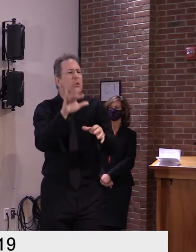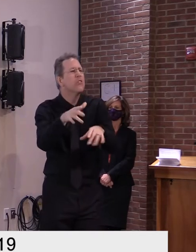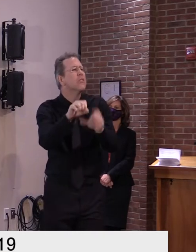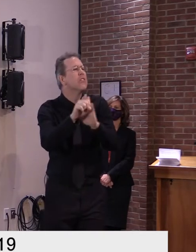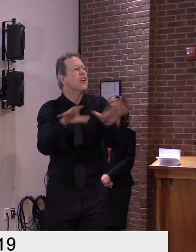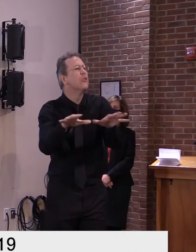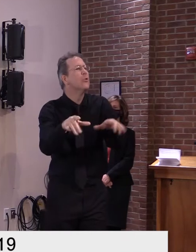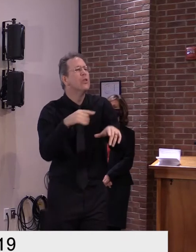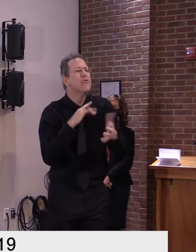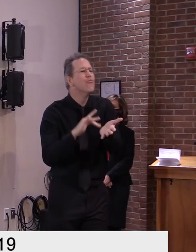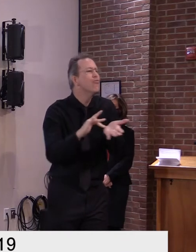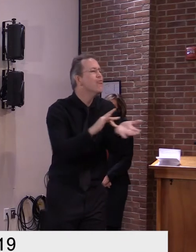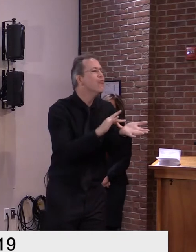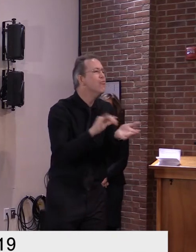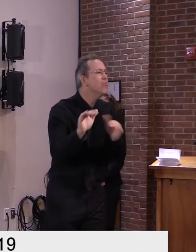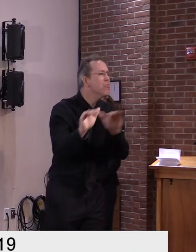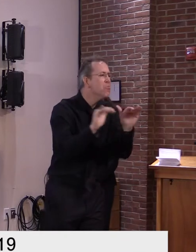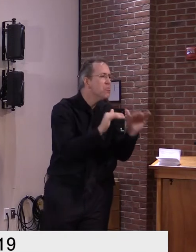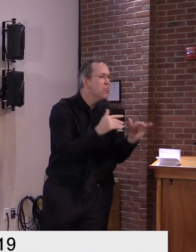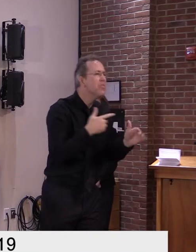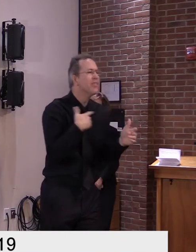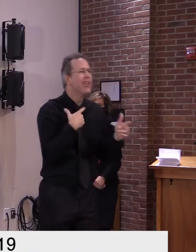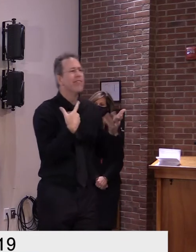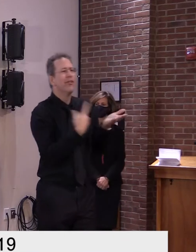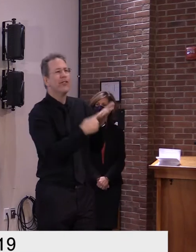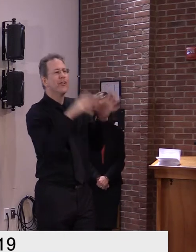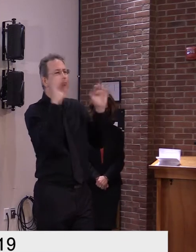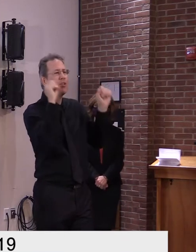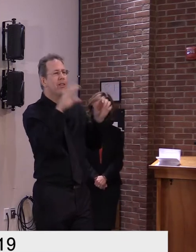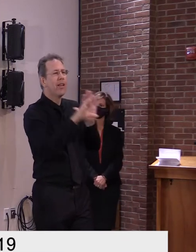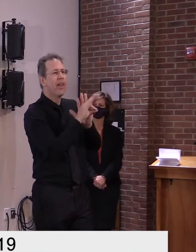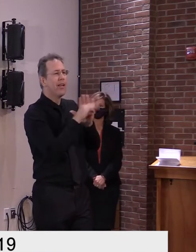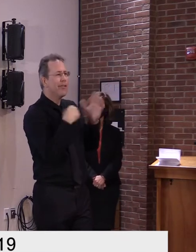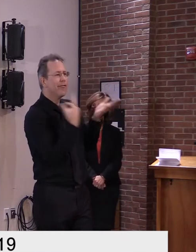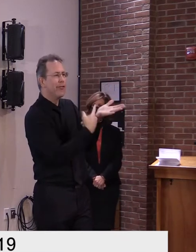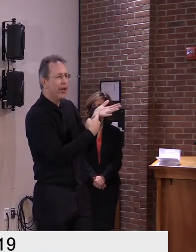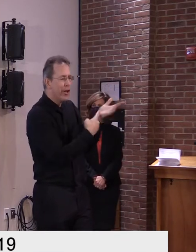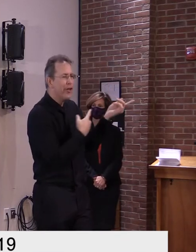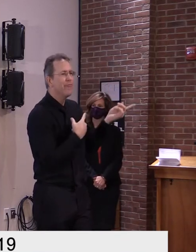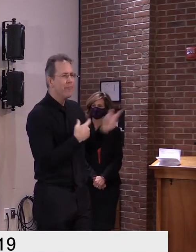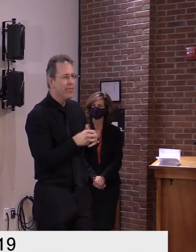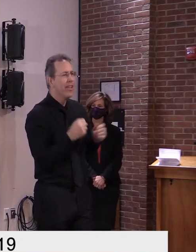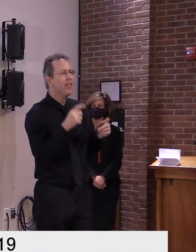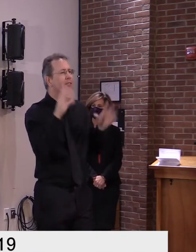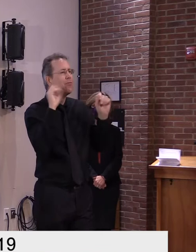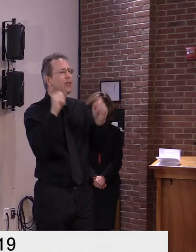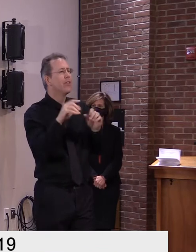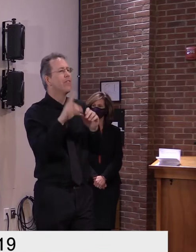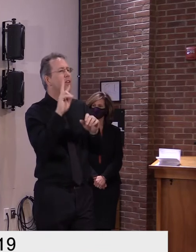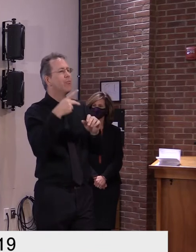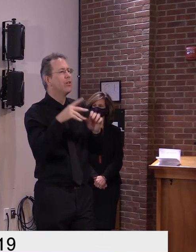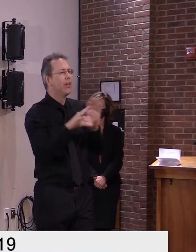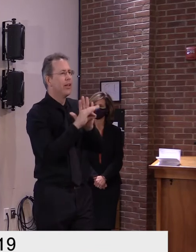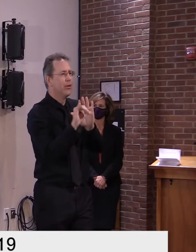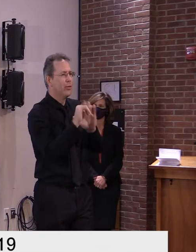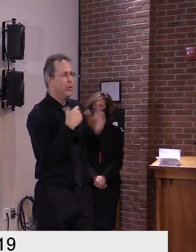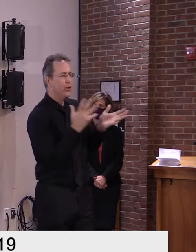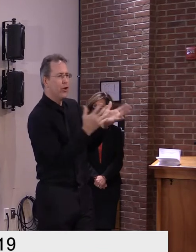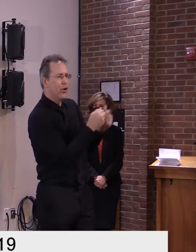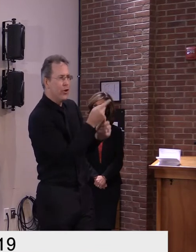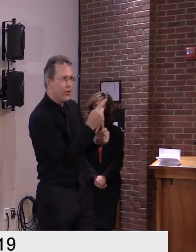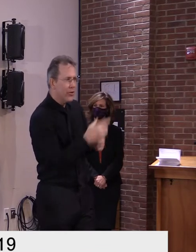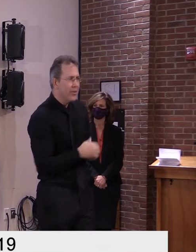President-elect Biden, as well as Vice President-elect Harris, had said, you know, they're ready to work with us in any